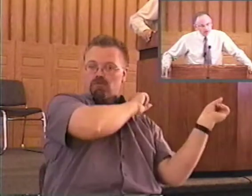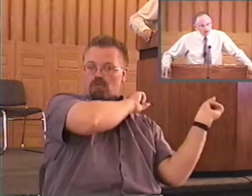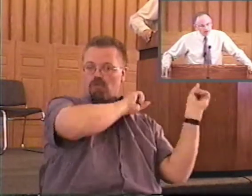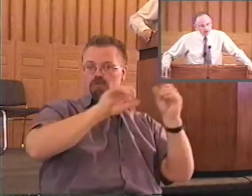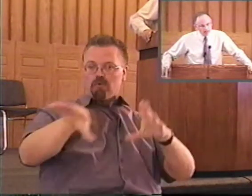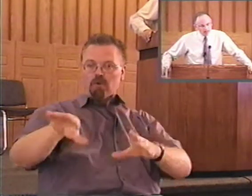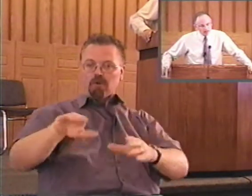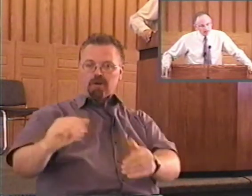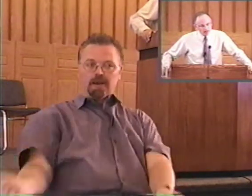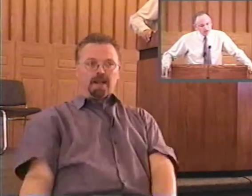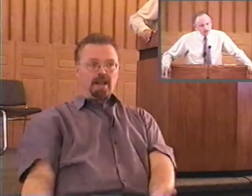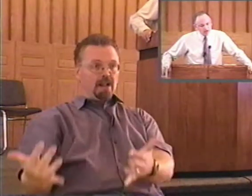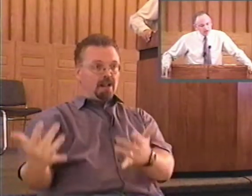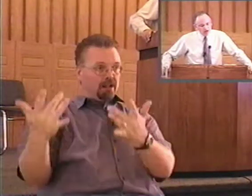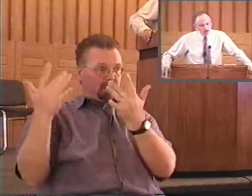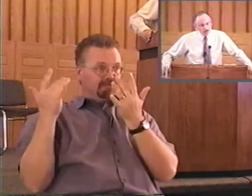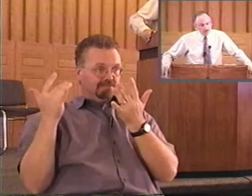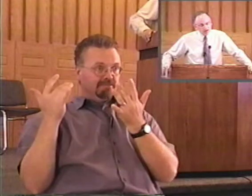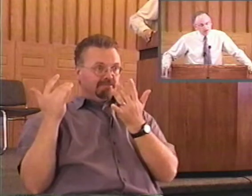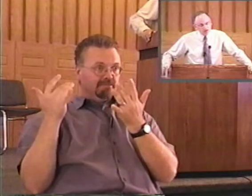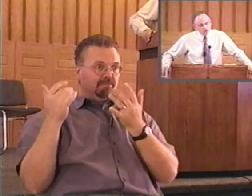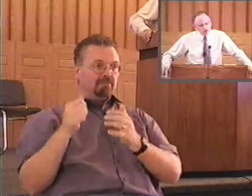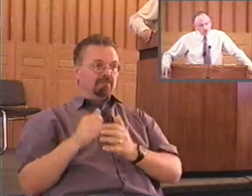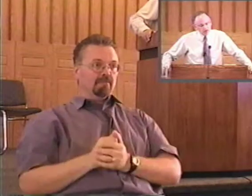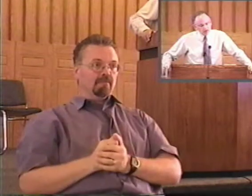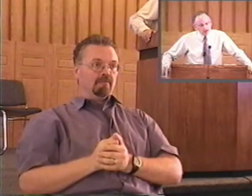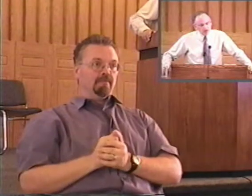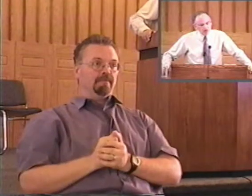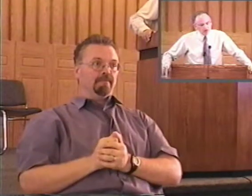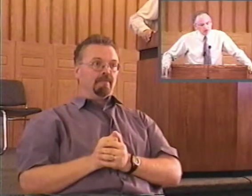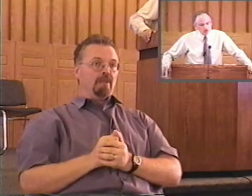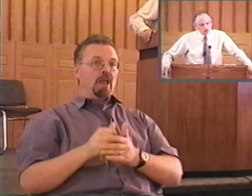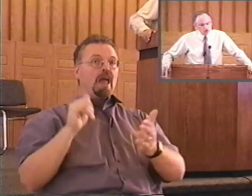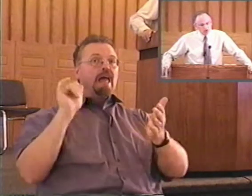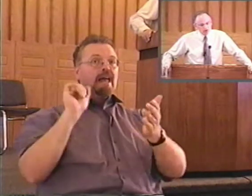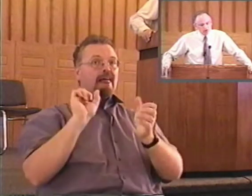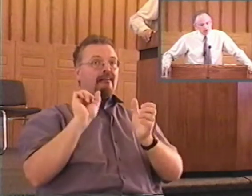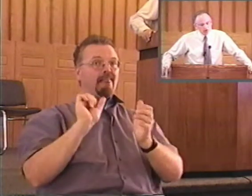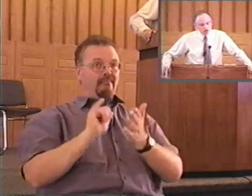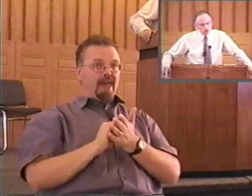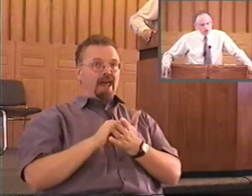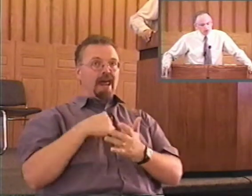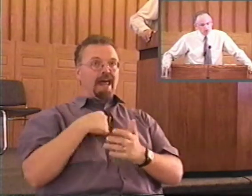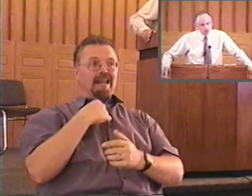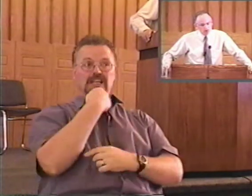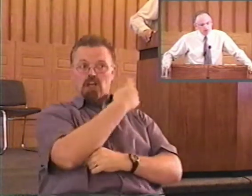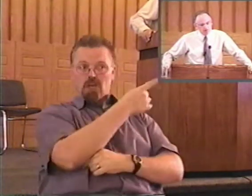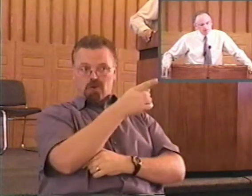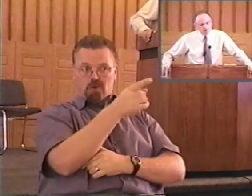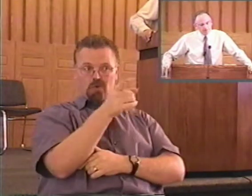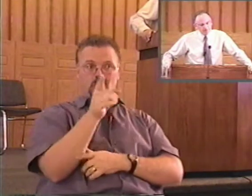hell. Yes, I say to you,